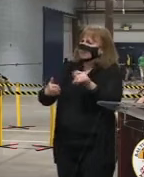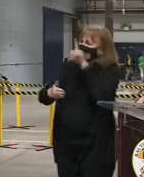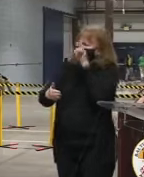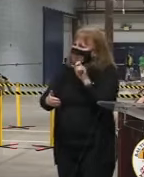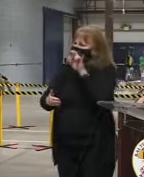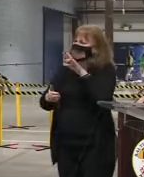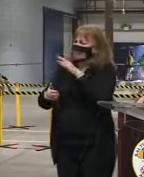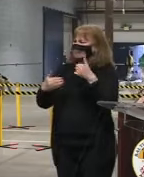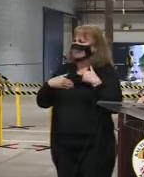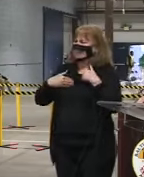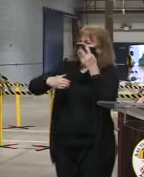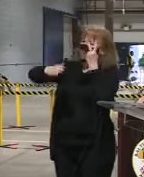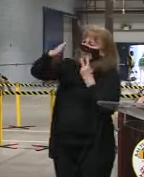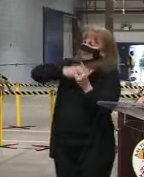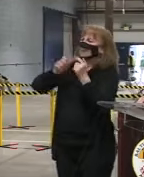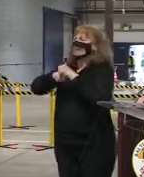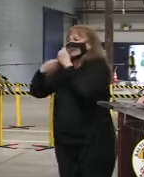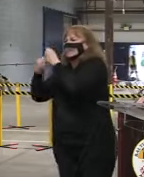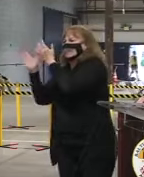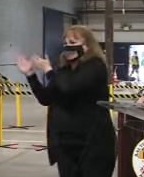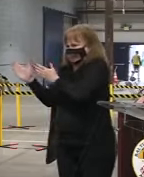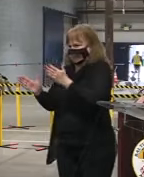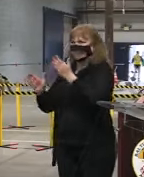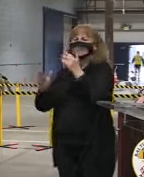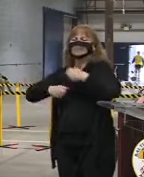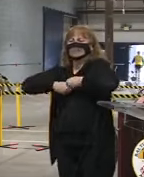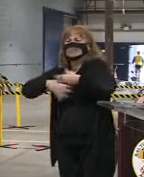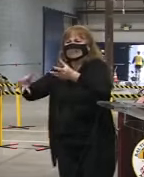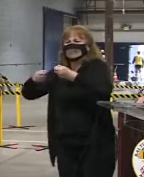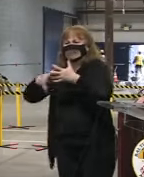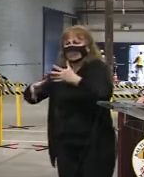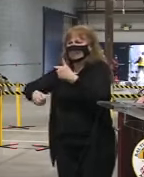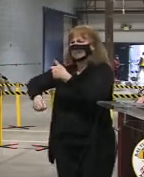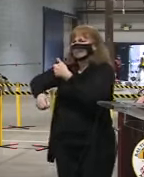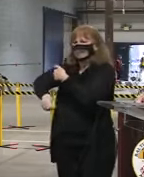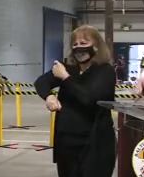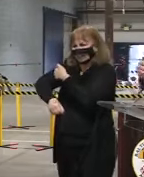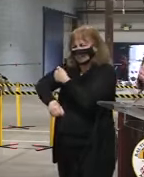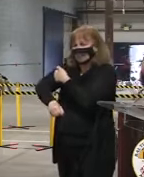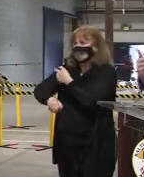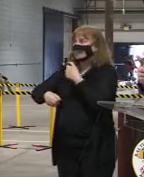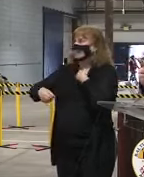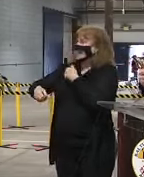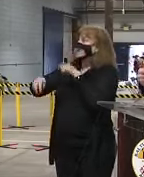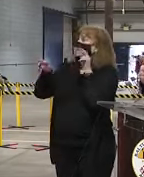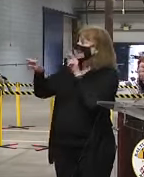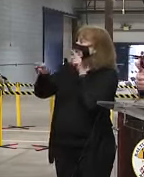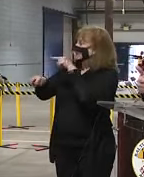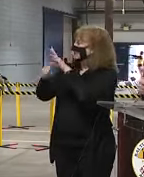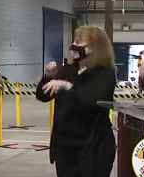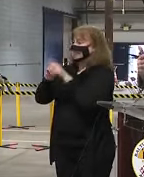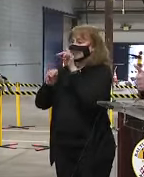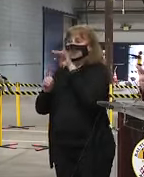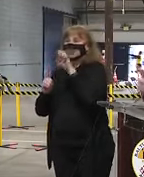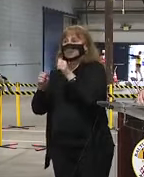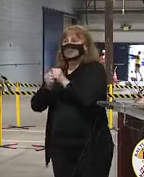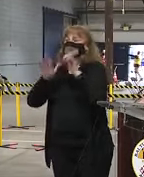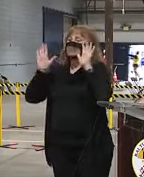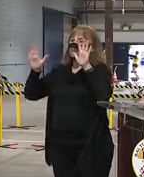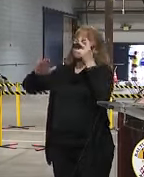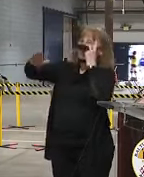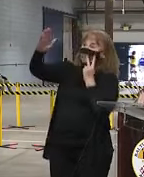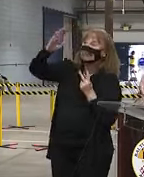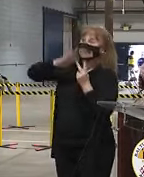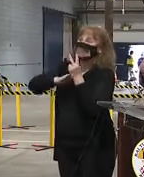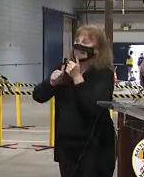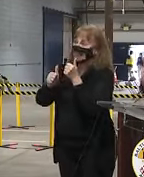have a longer horizon to plan for the distribution of these vaccines. As we look forward to these additional doses with great